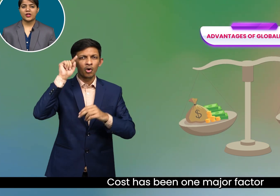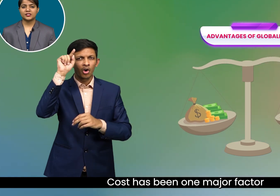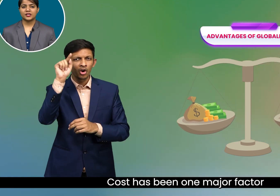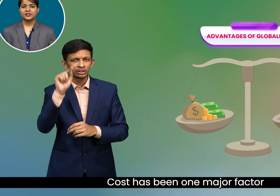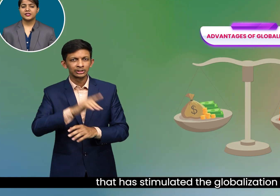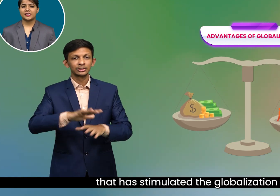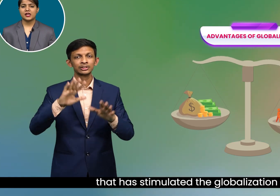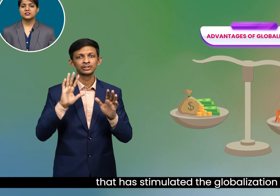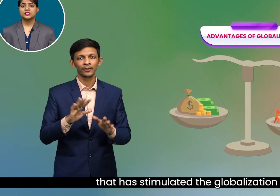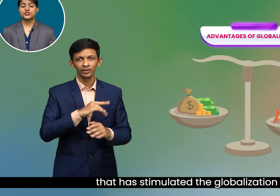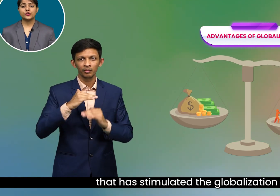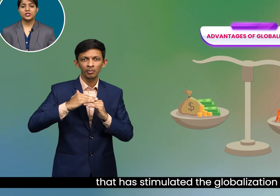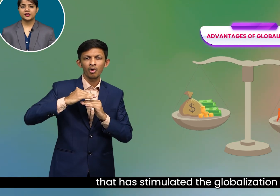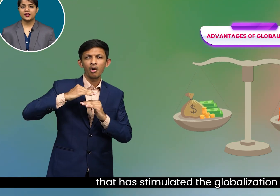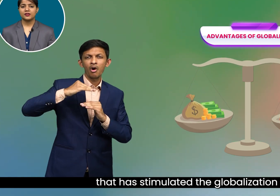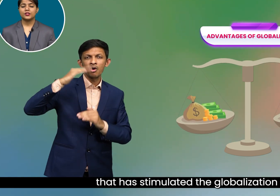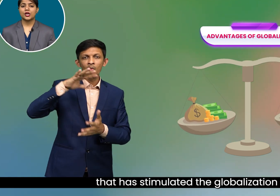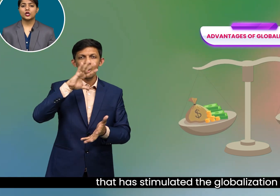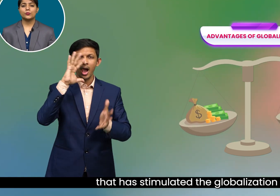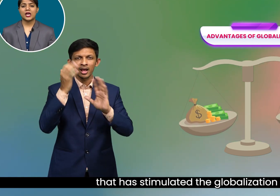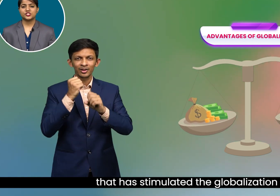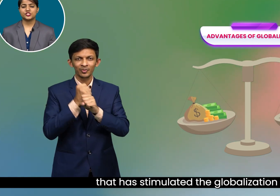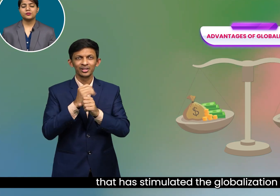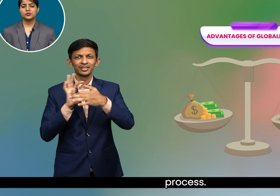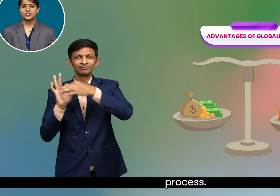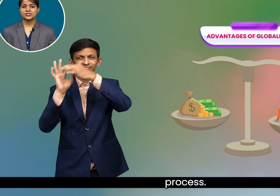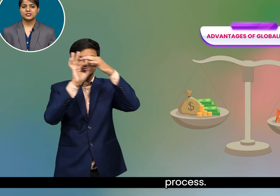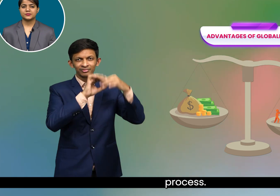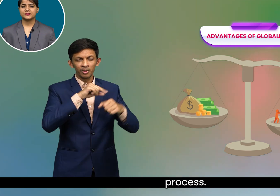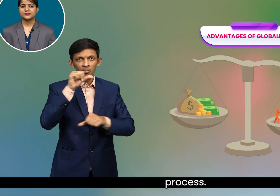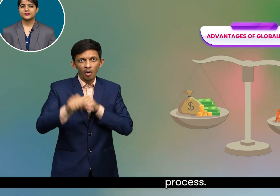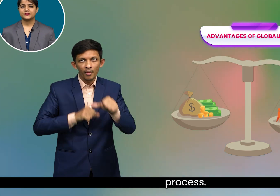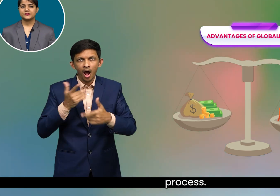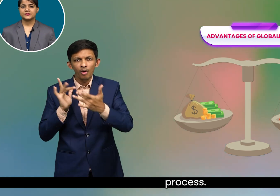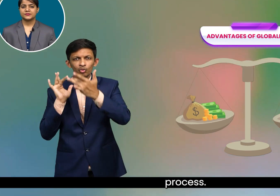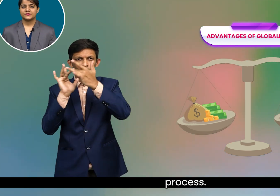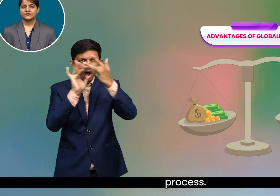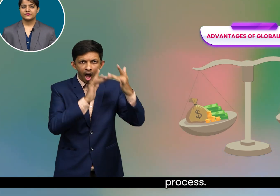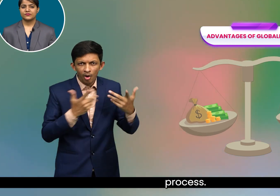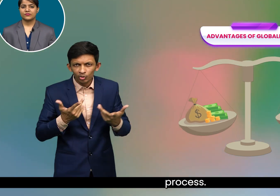major factor that has stimulated the globalization process.